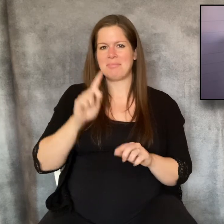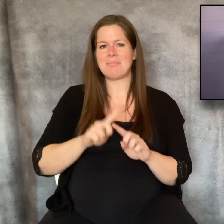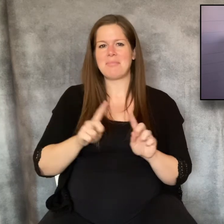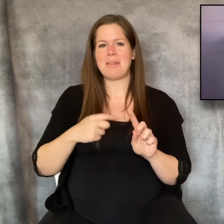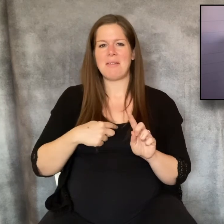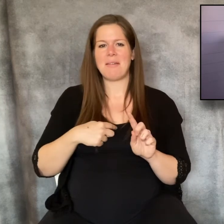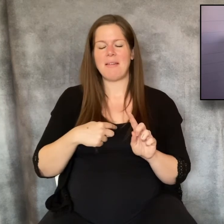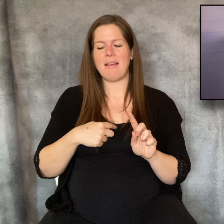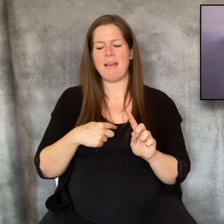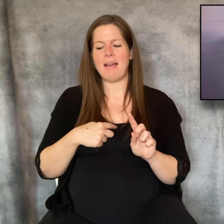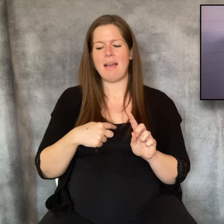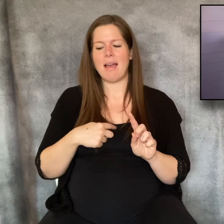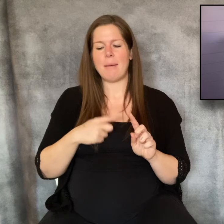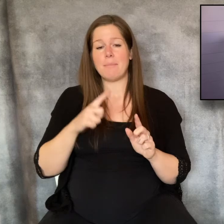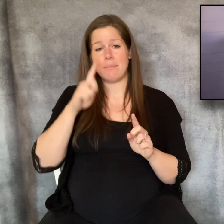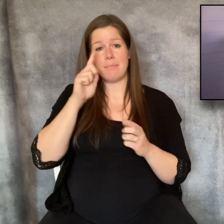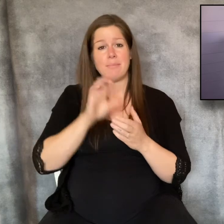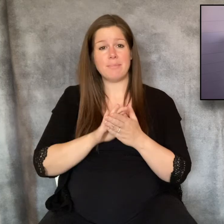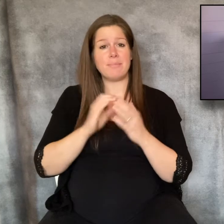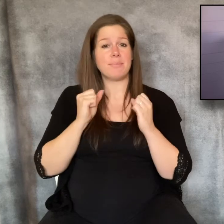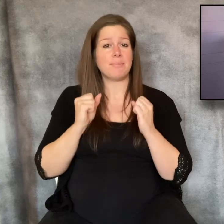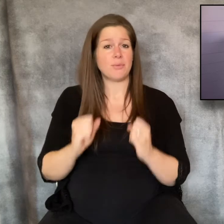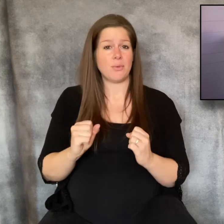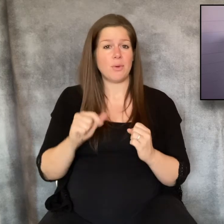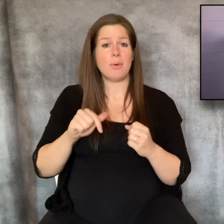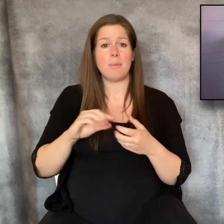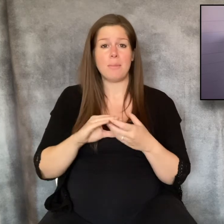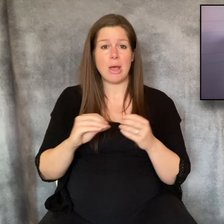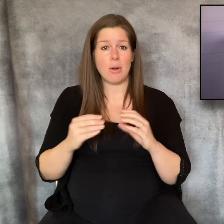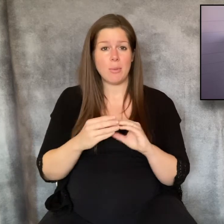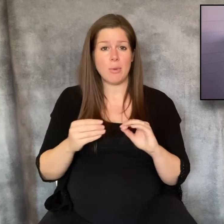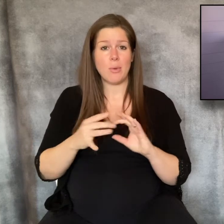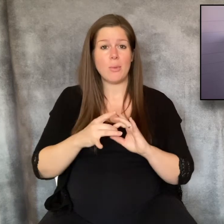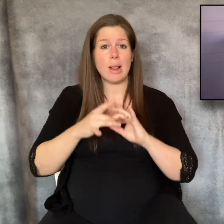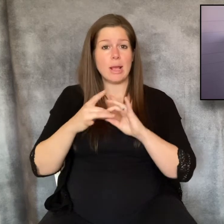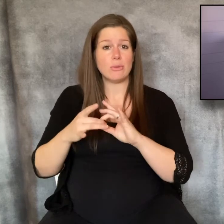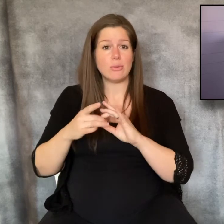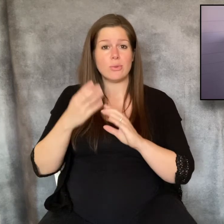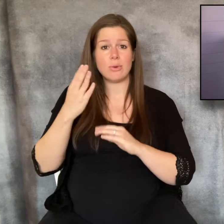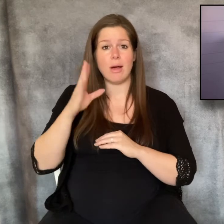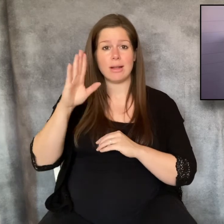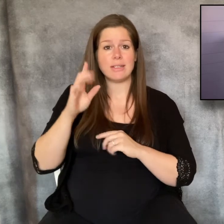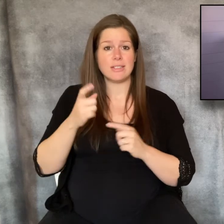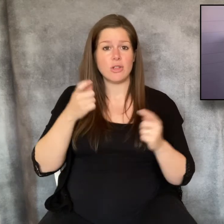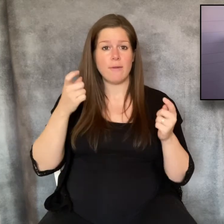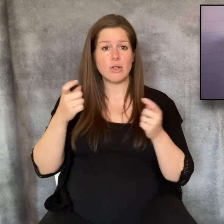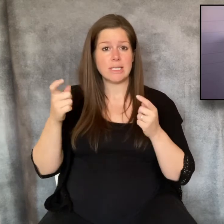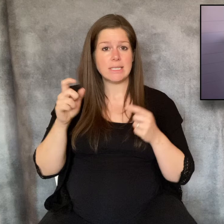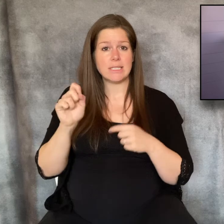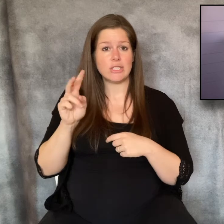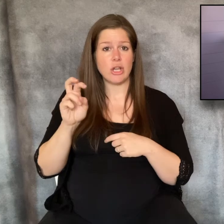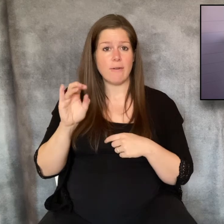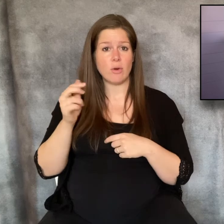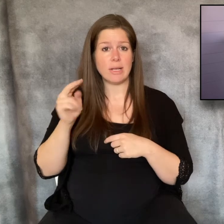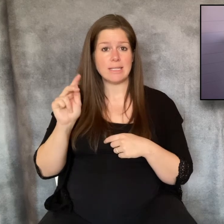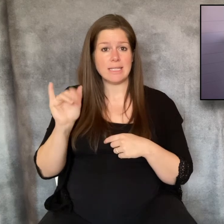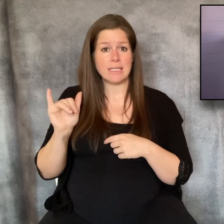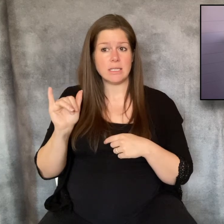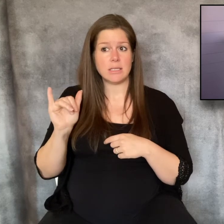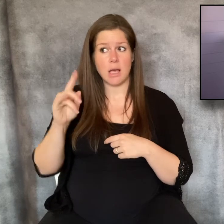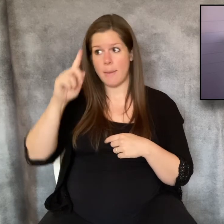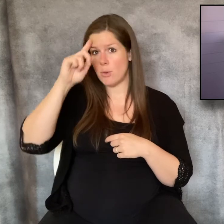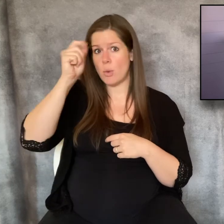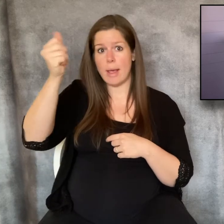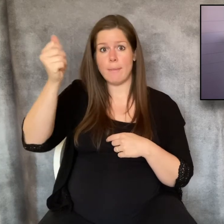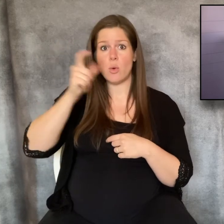I'm firmly fixed that this is about the sovereignty of God, and he gets to pick